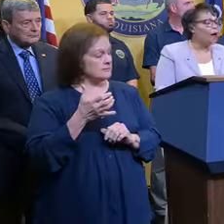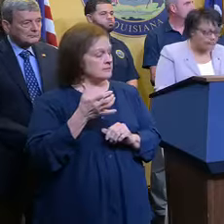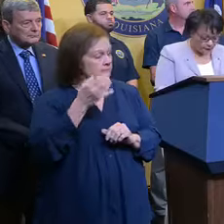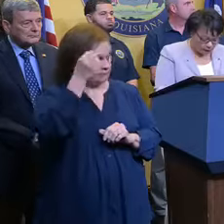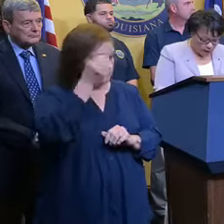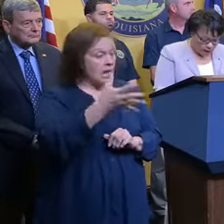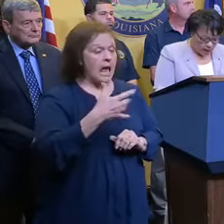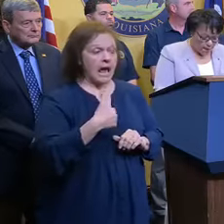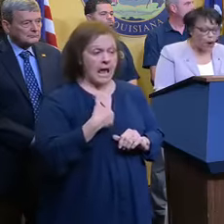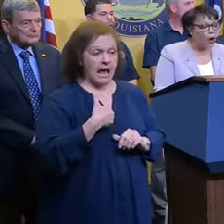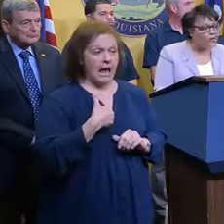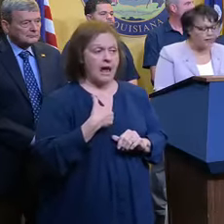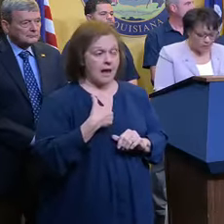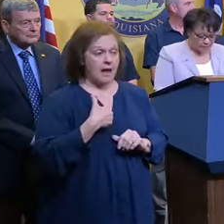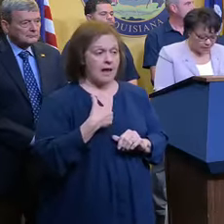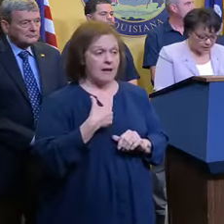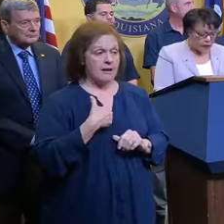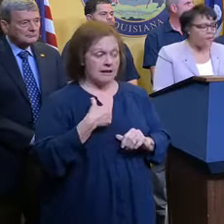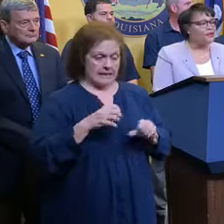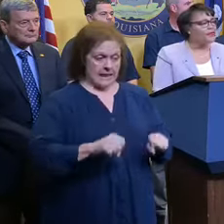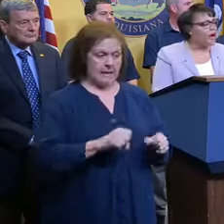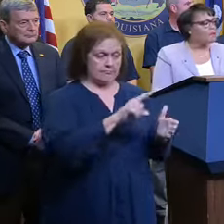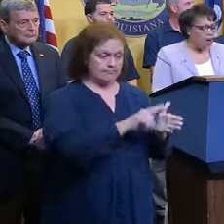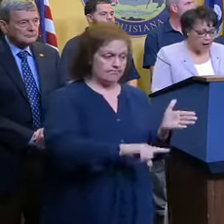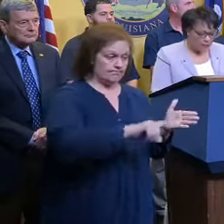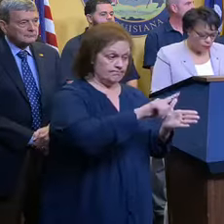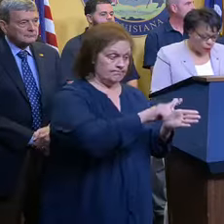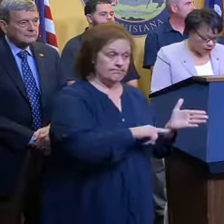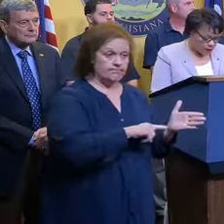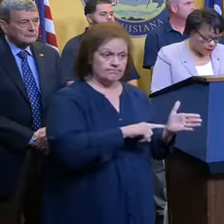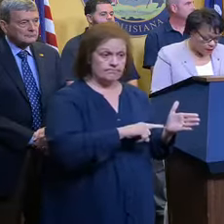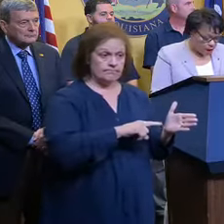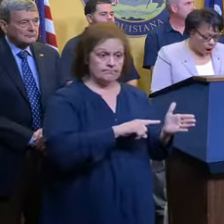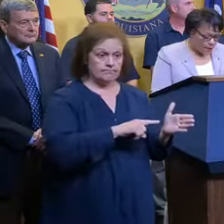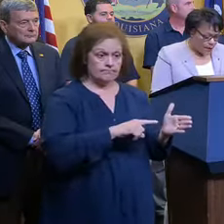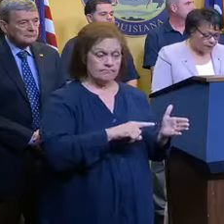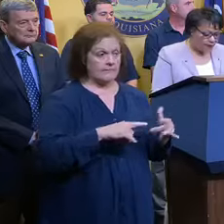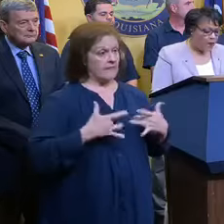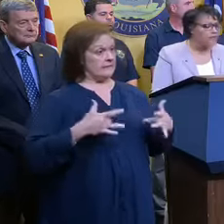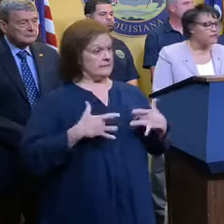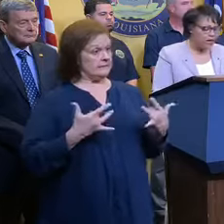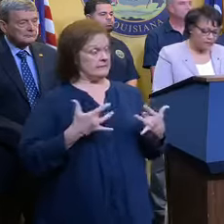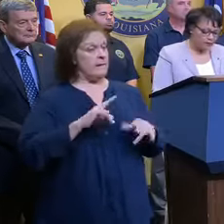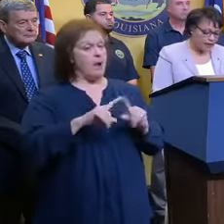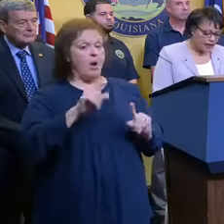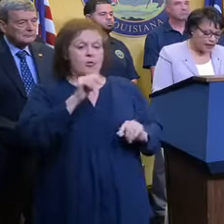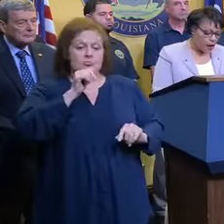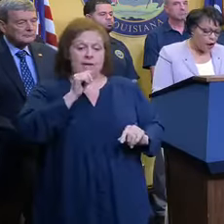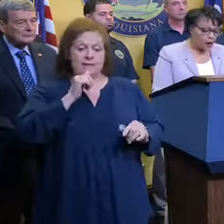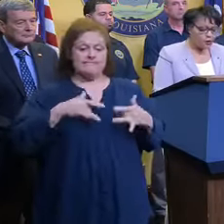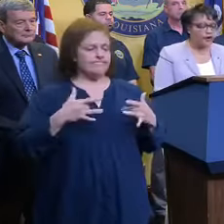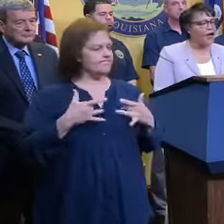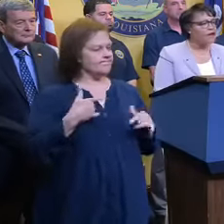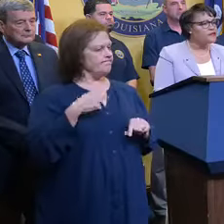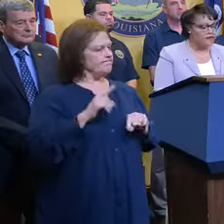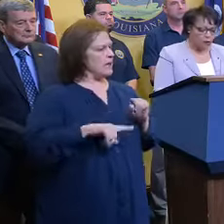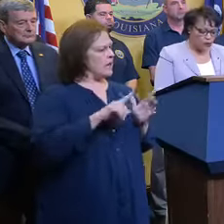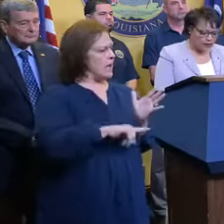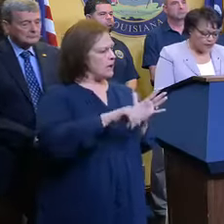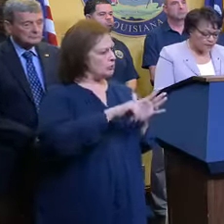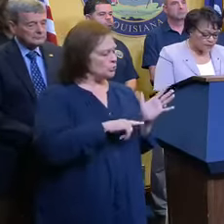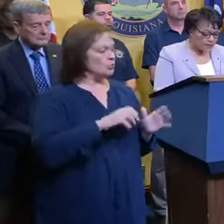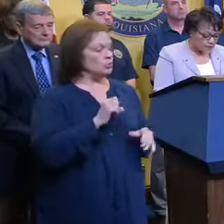cancel public permitted events, but not private ones. Our public health and safety team are doing